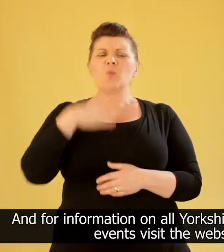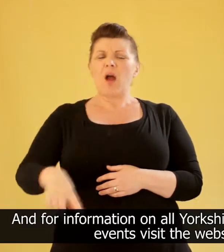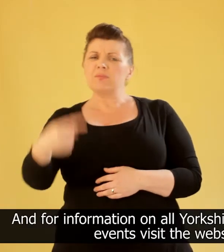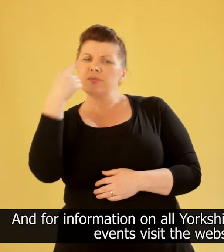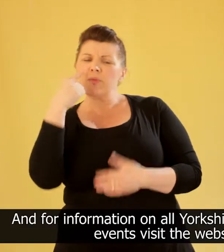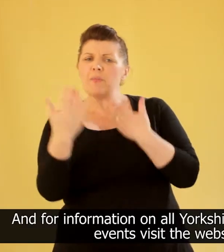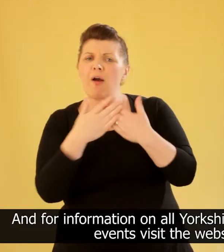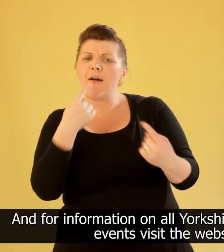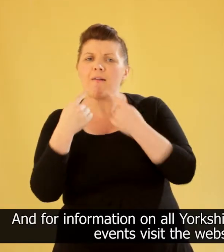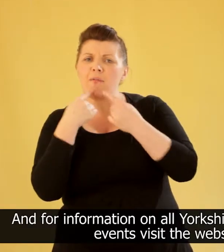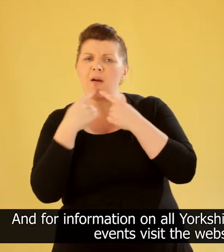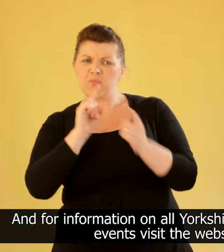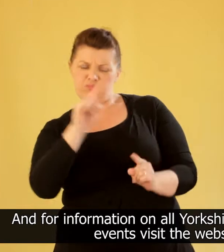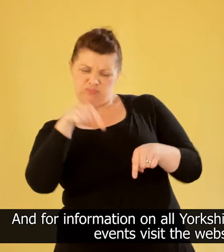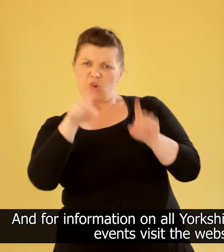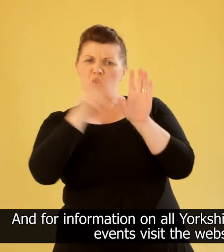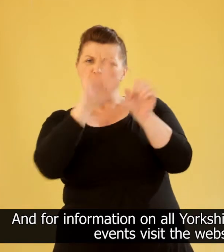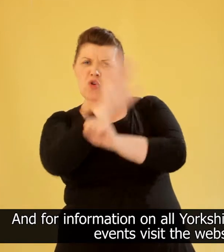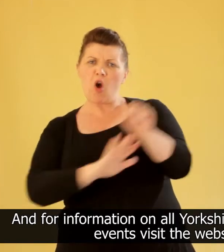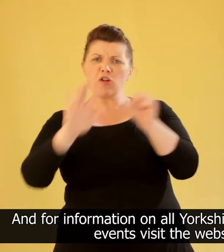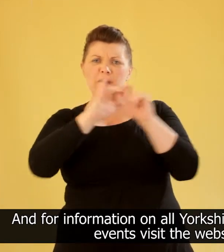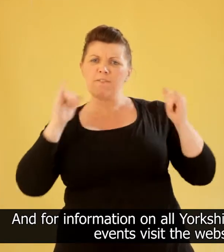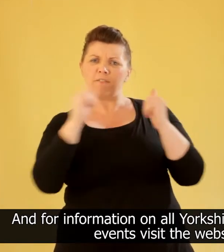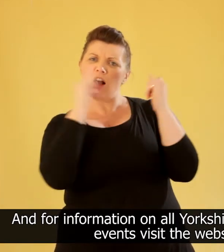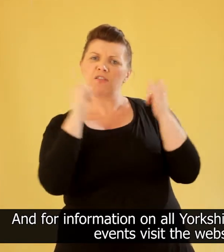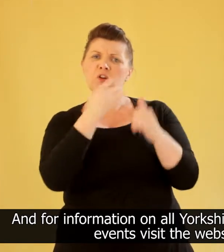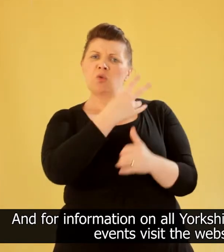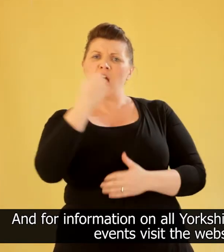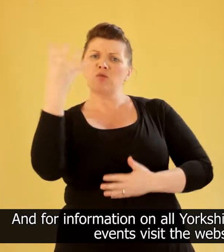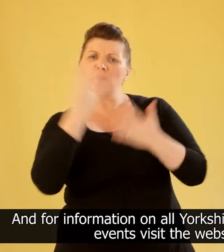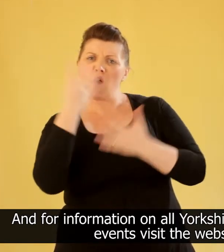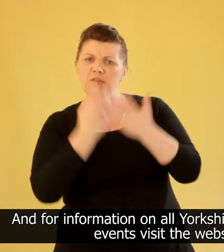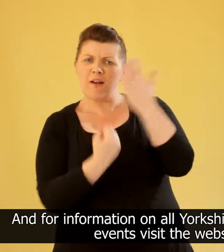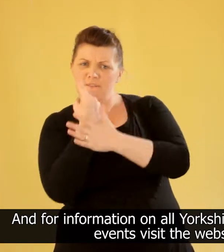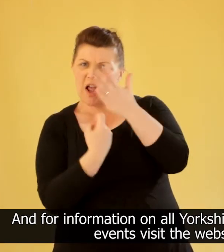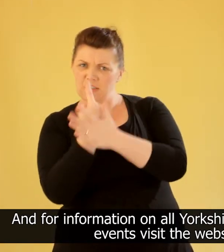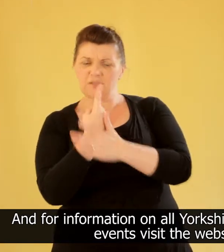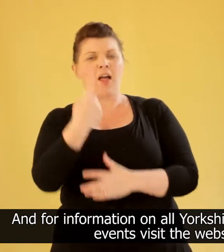And for information on all Yorkshire Festival 2014 events, visit the website at